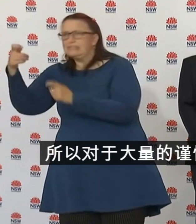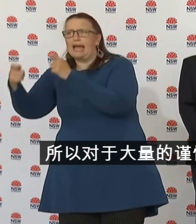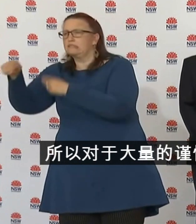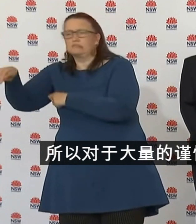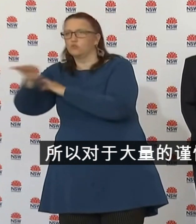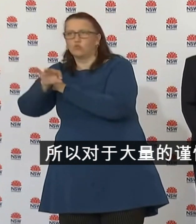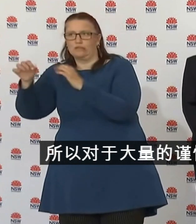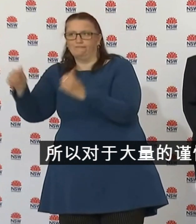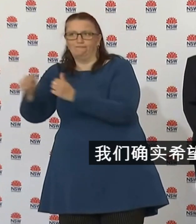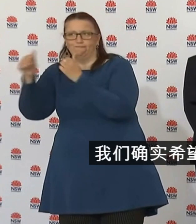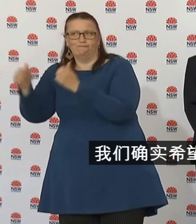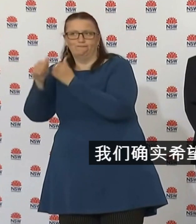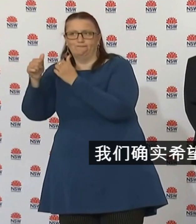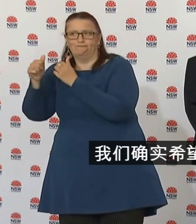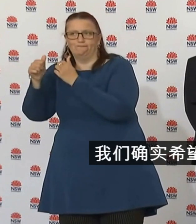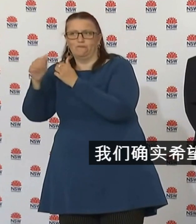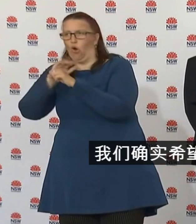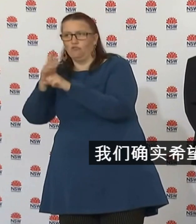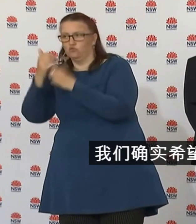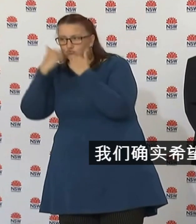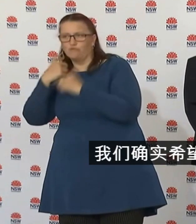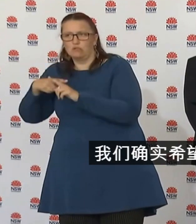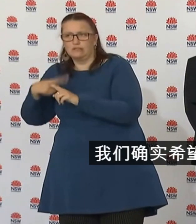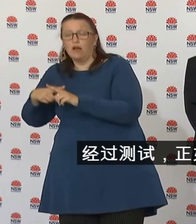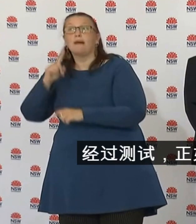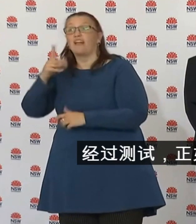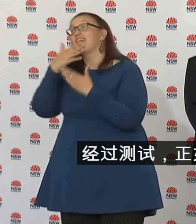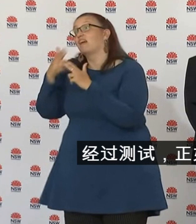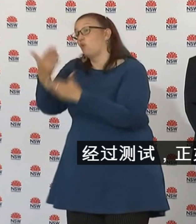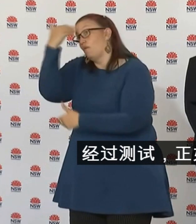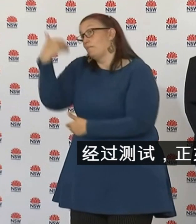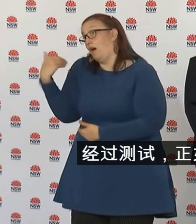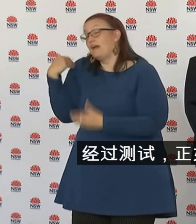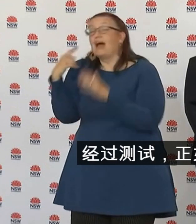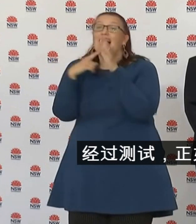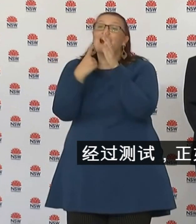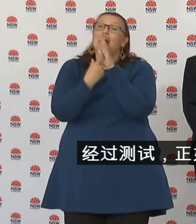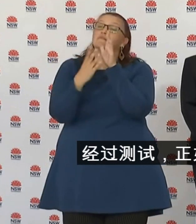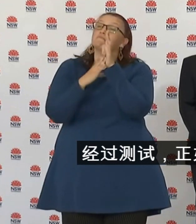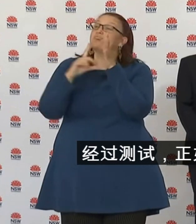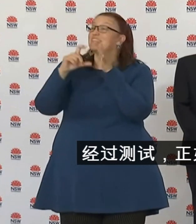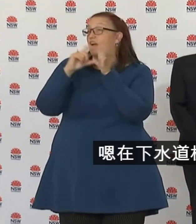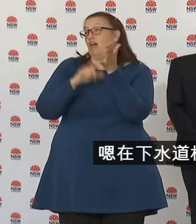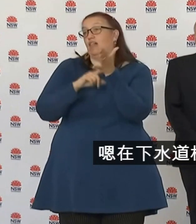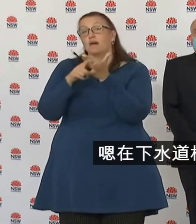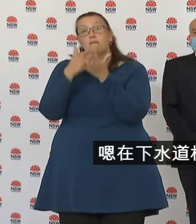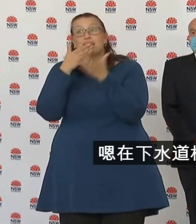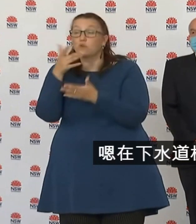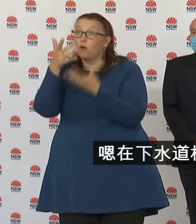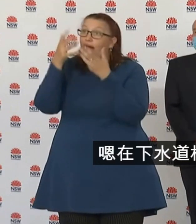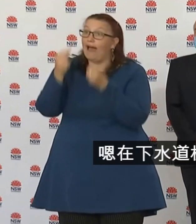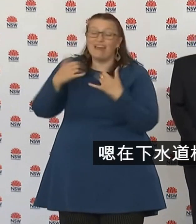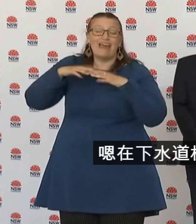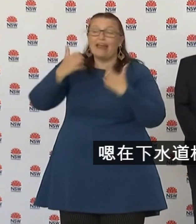thank you for raising that. A big call out to the Armidale community. We do want you to come out and get tested. And as you've seen, we've seen some